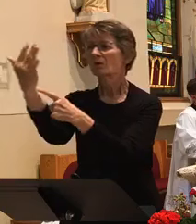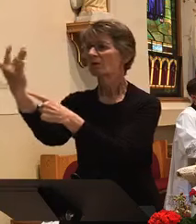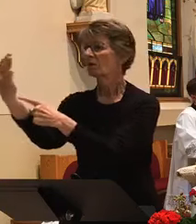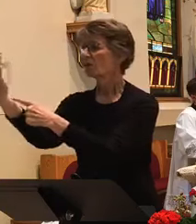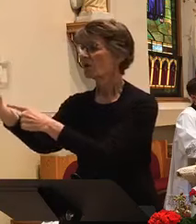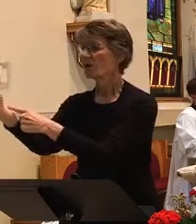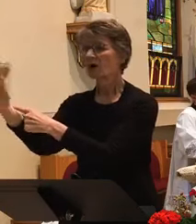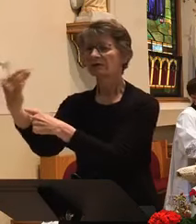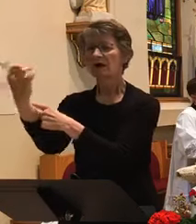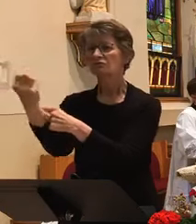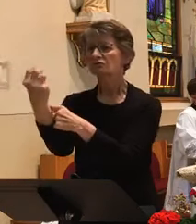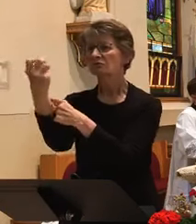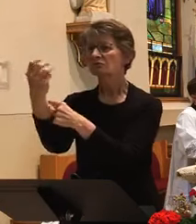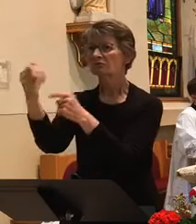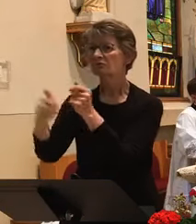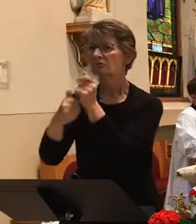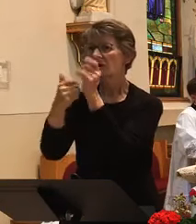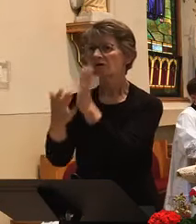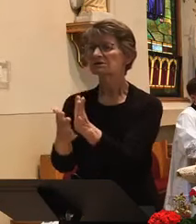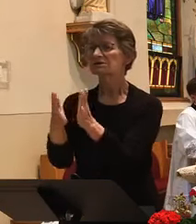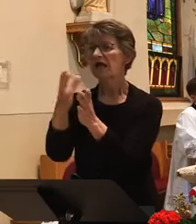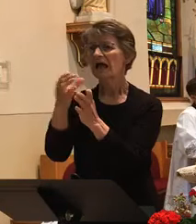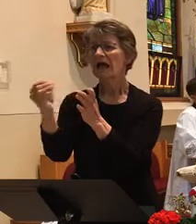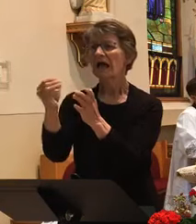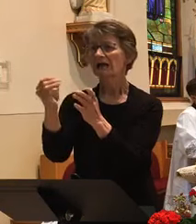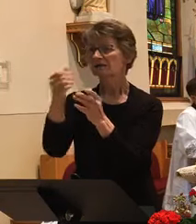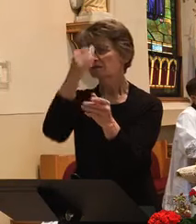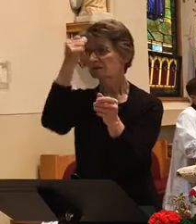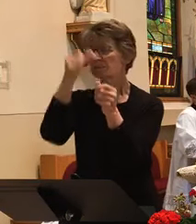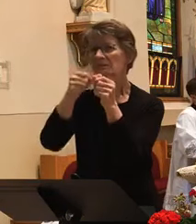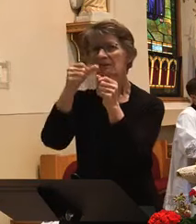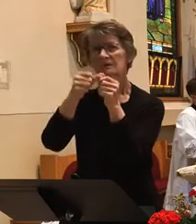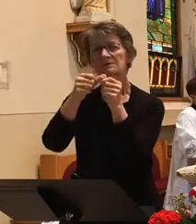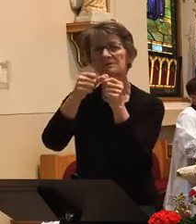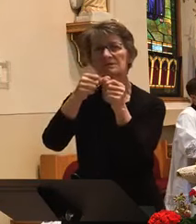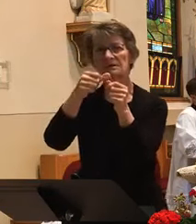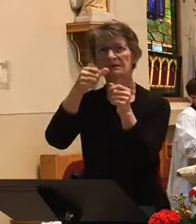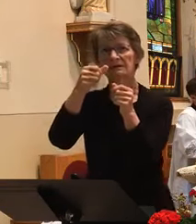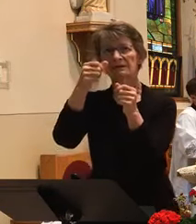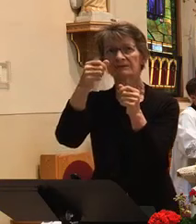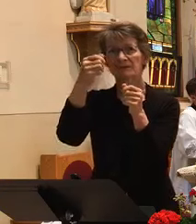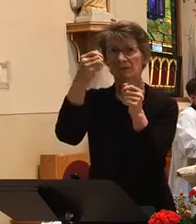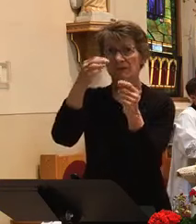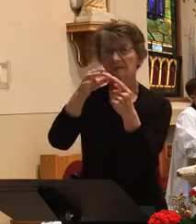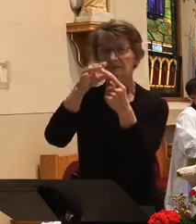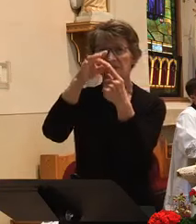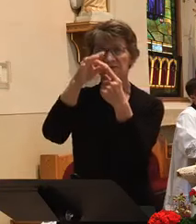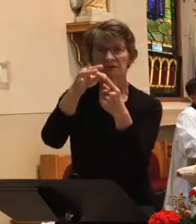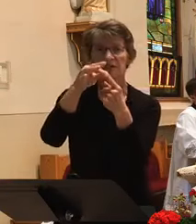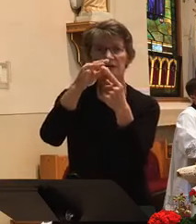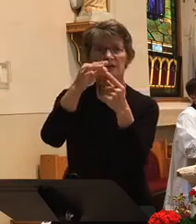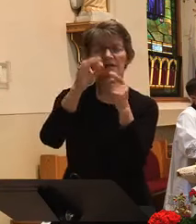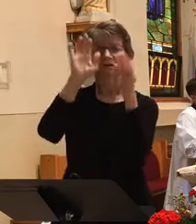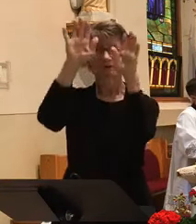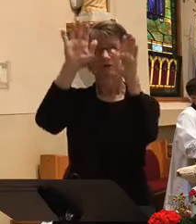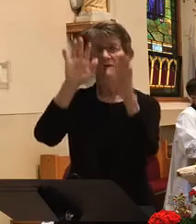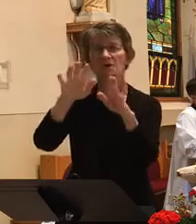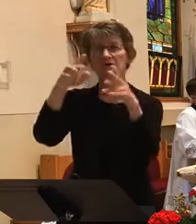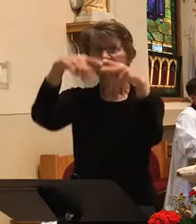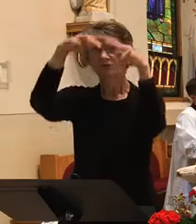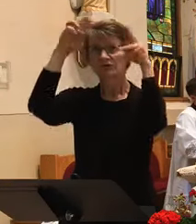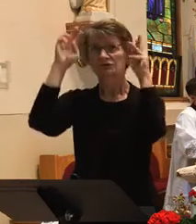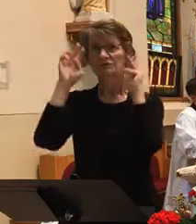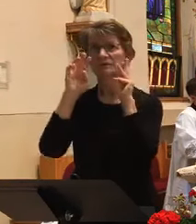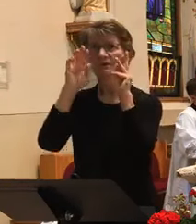fire, and in communion with those whose memory we venerate, especially the glorious ever-Virgin